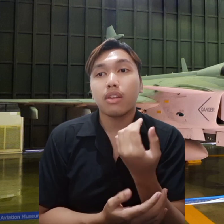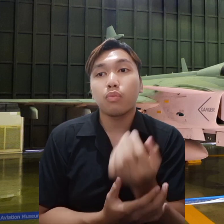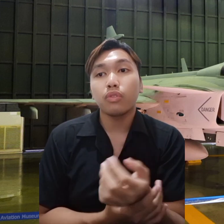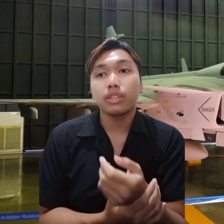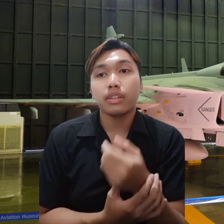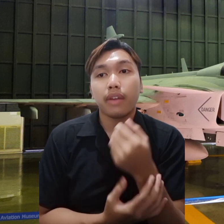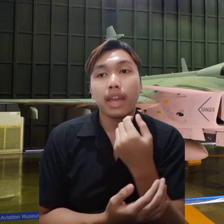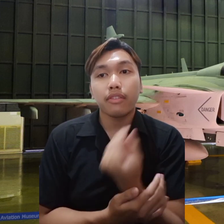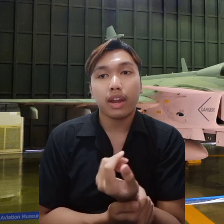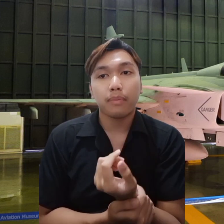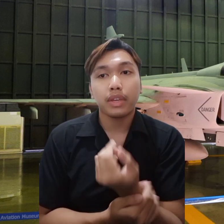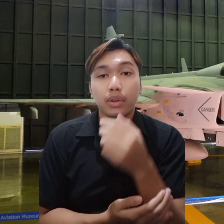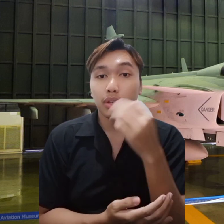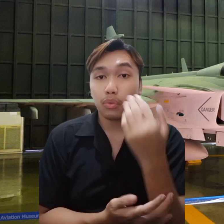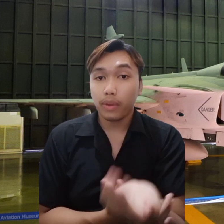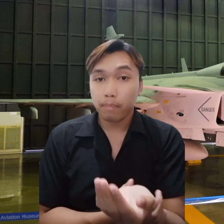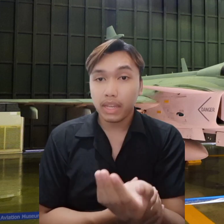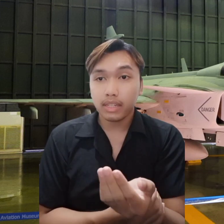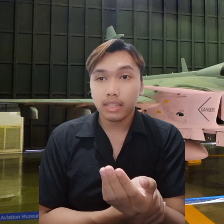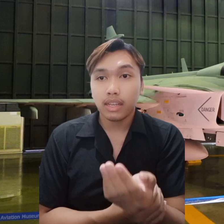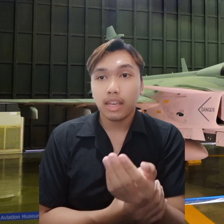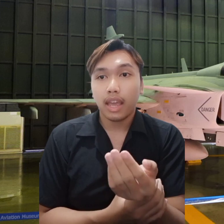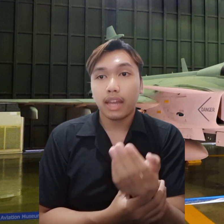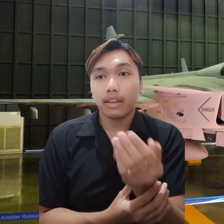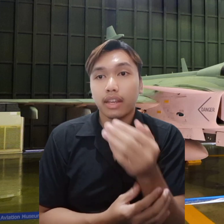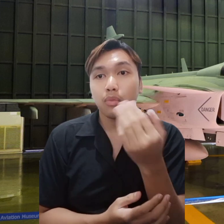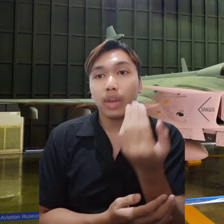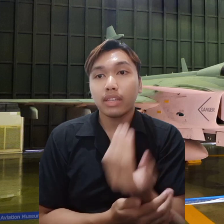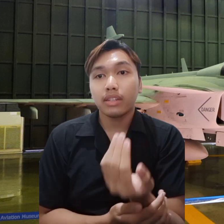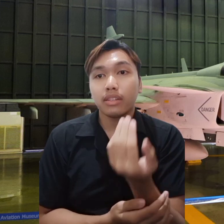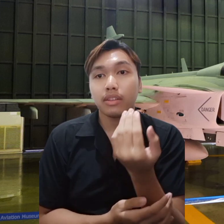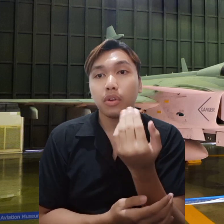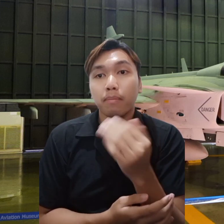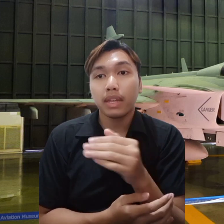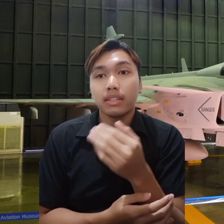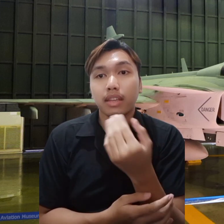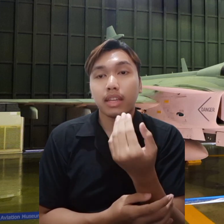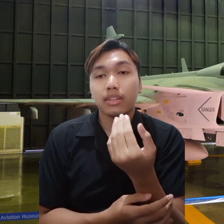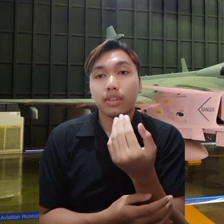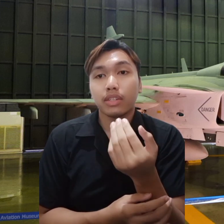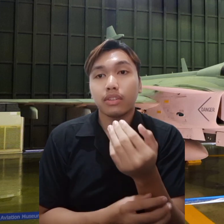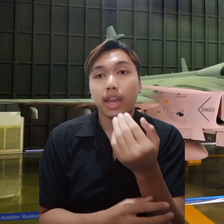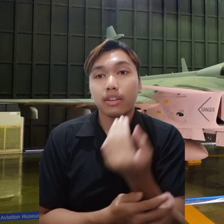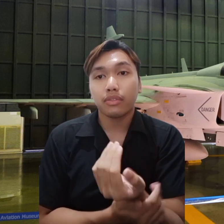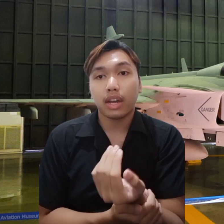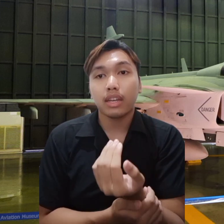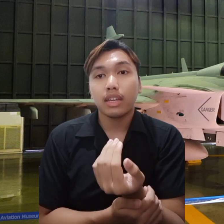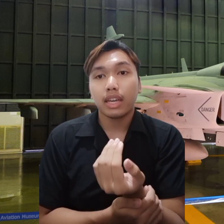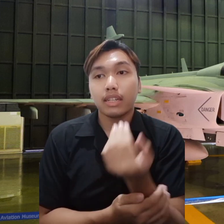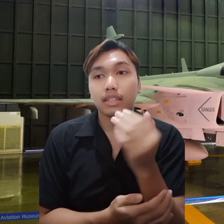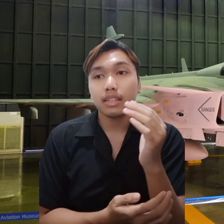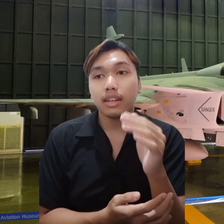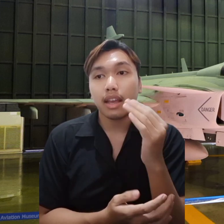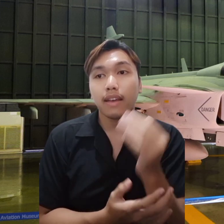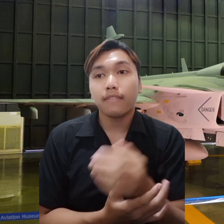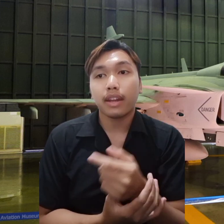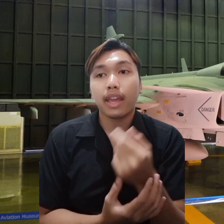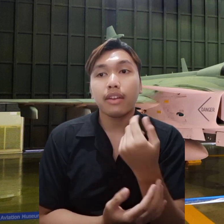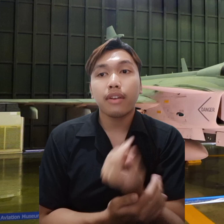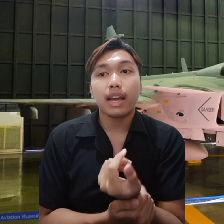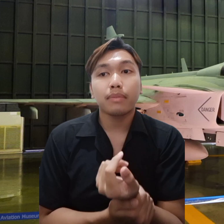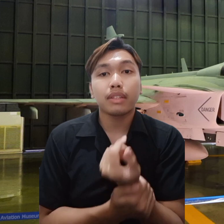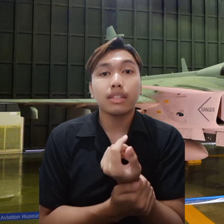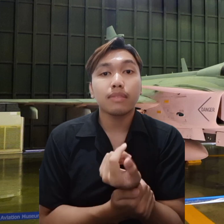the evolution, the aircraft, the equipments, and the innovation, the comments in the issue extra, and the setting up